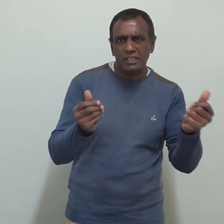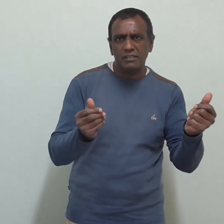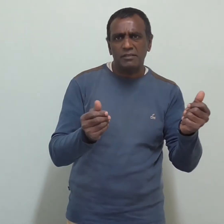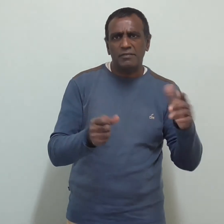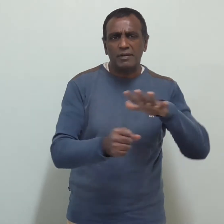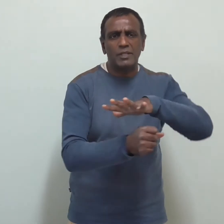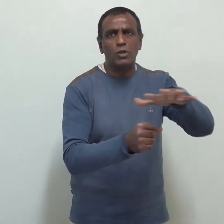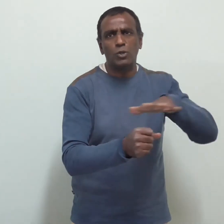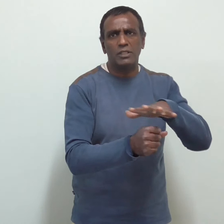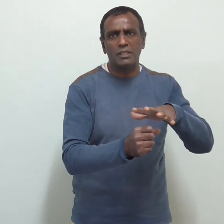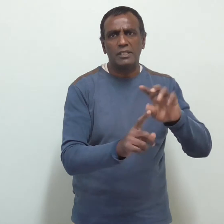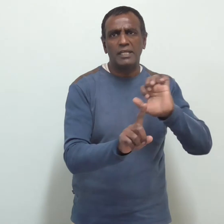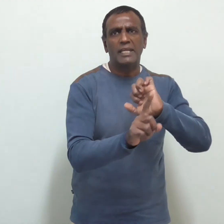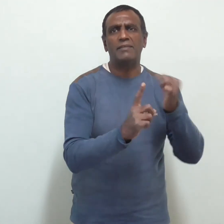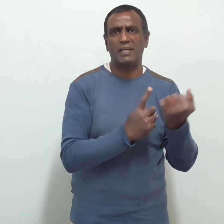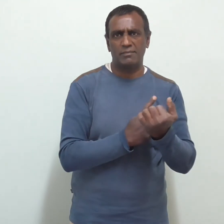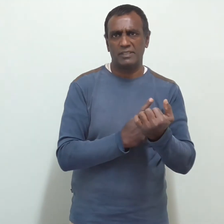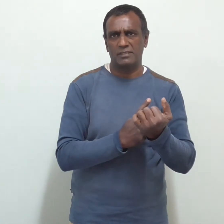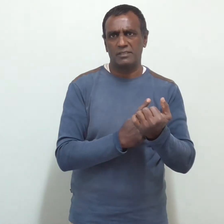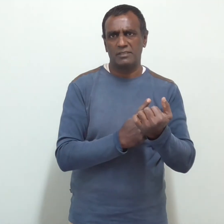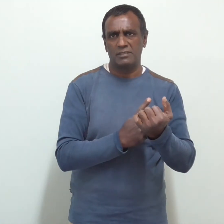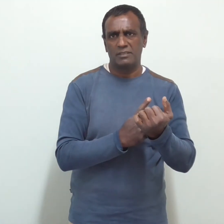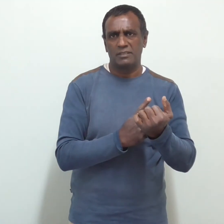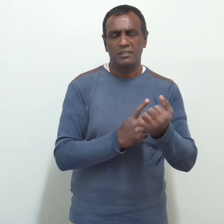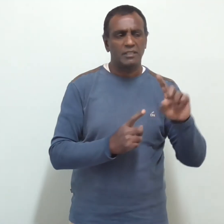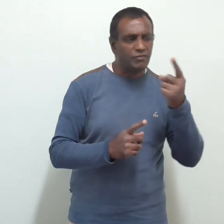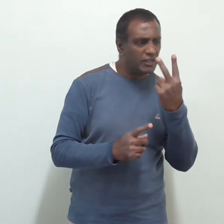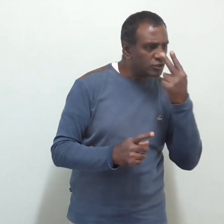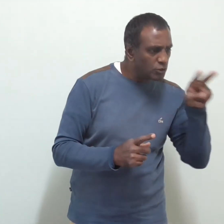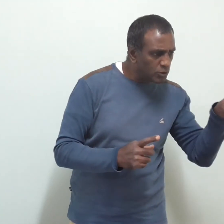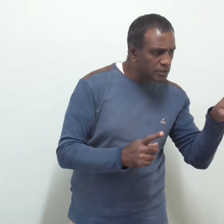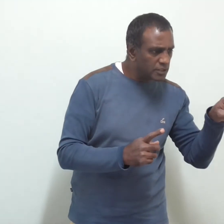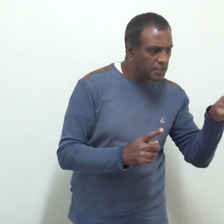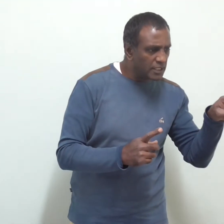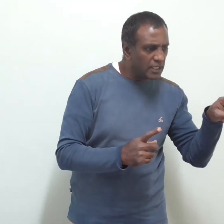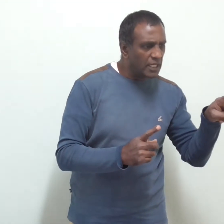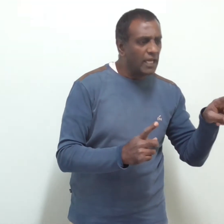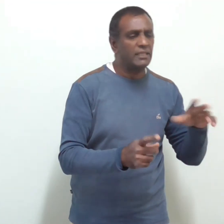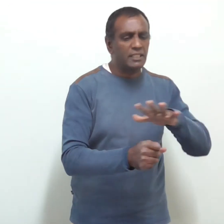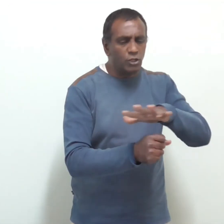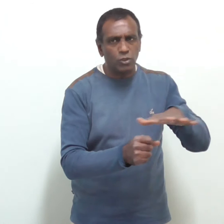material from the local environment. They first looked at the